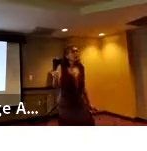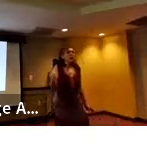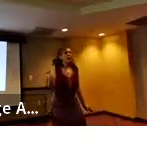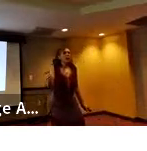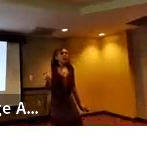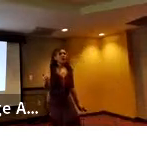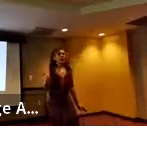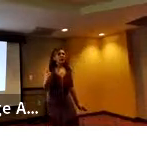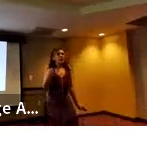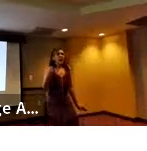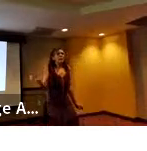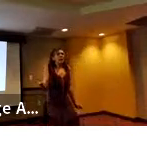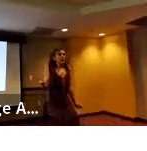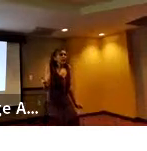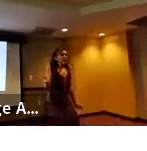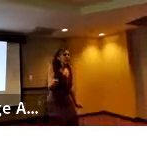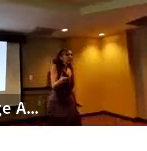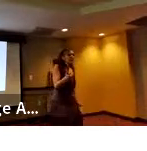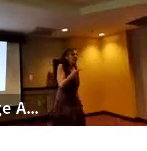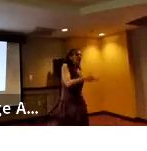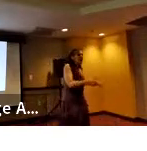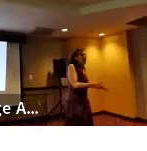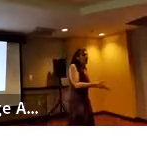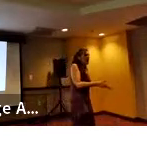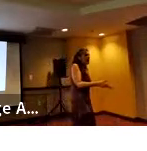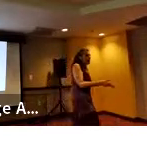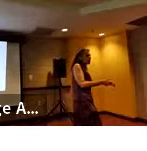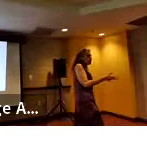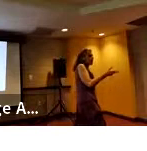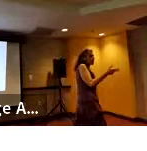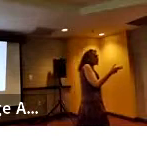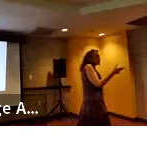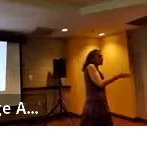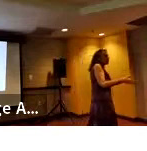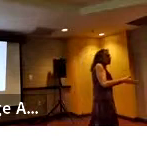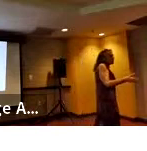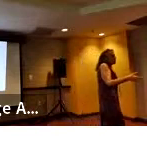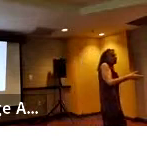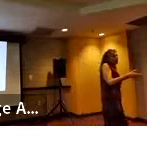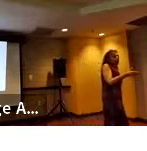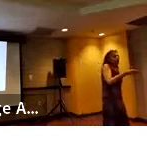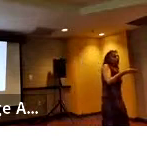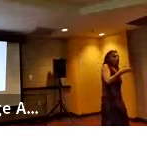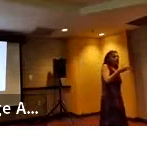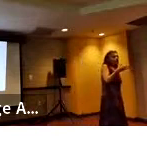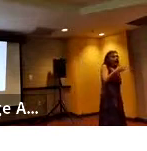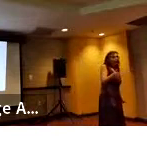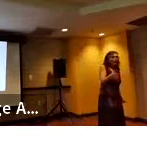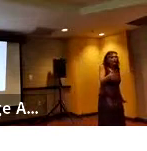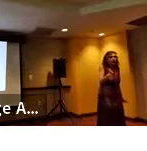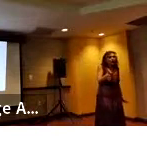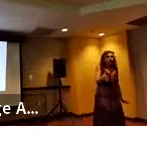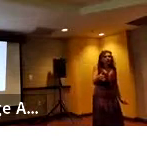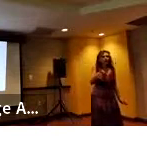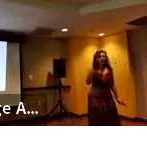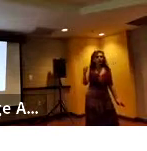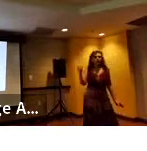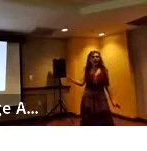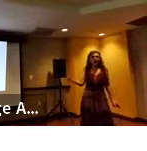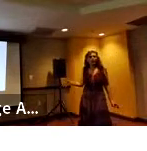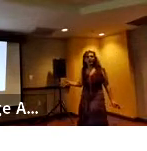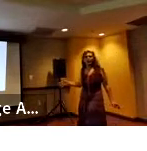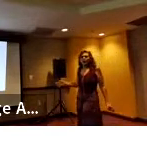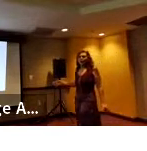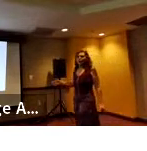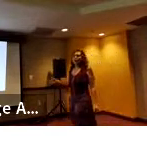The everywhere, anybody, anywhere, no matter your ability, no matter your language, no matter